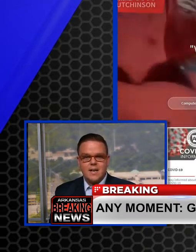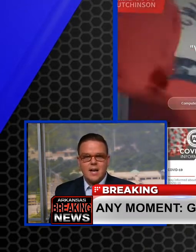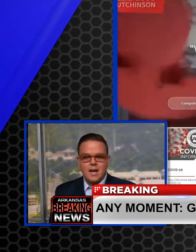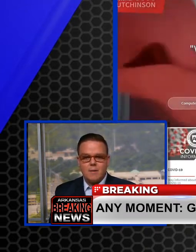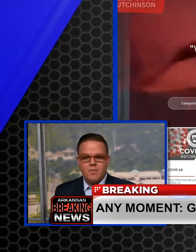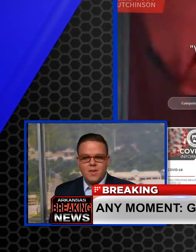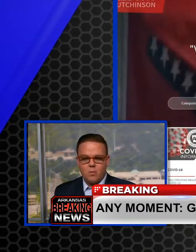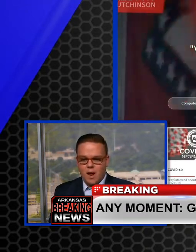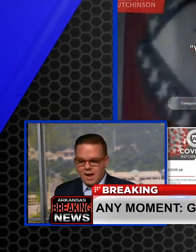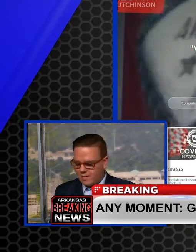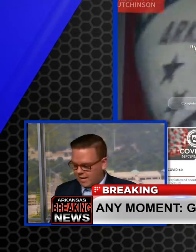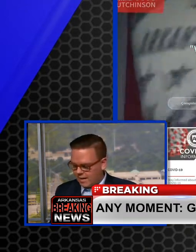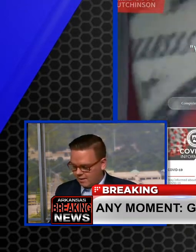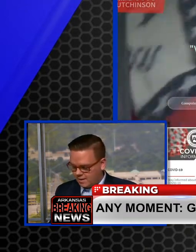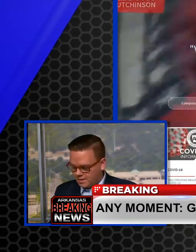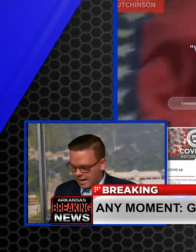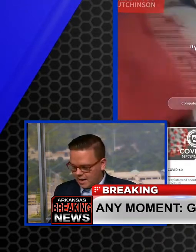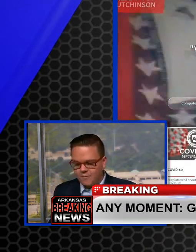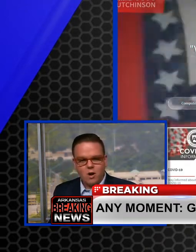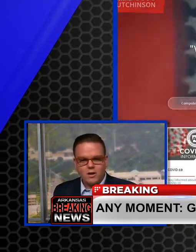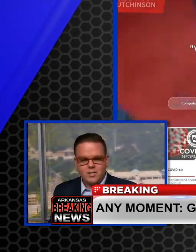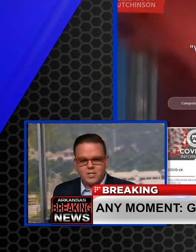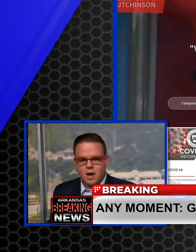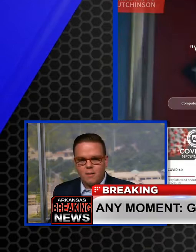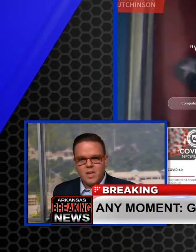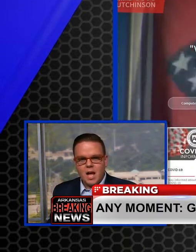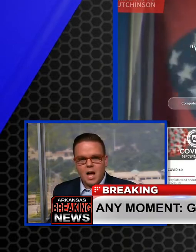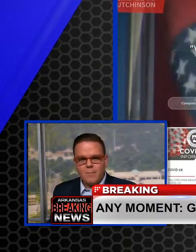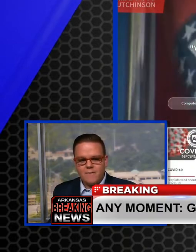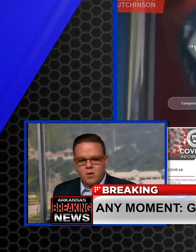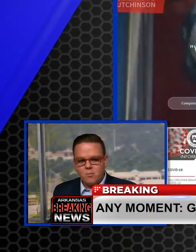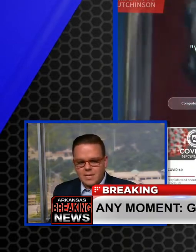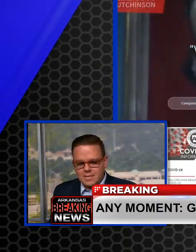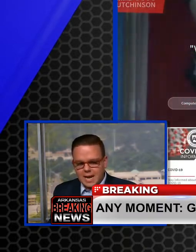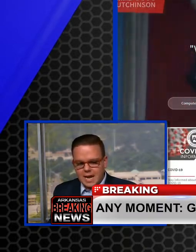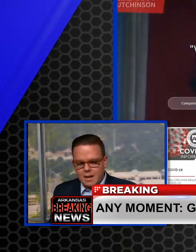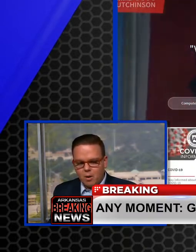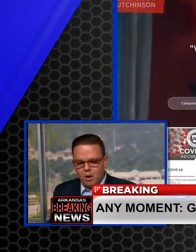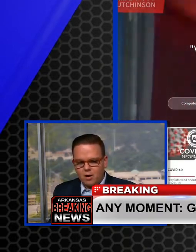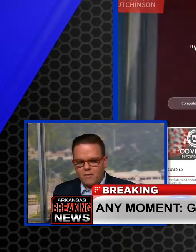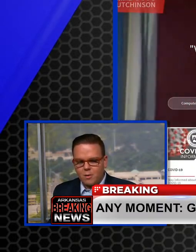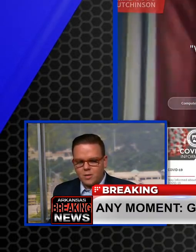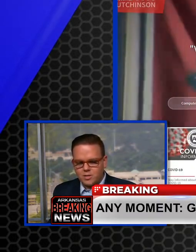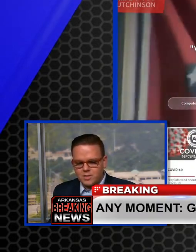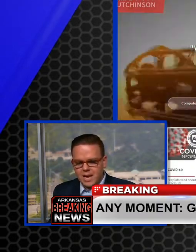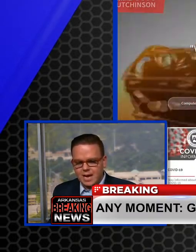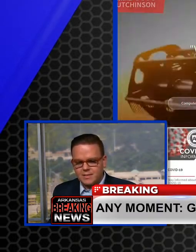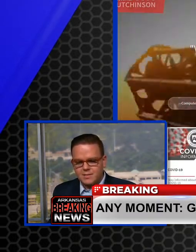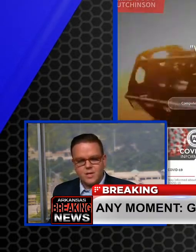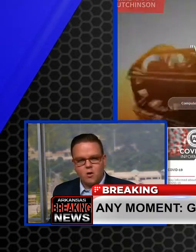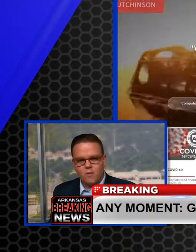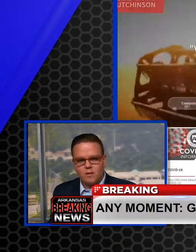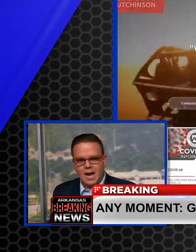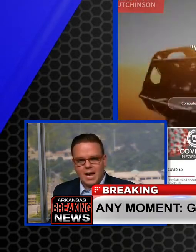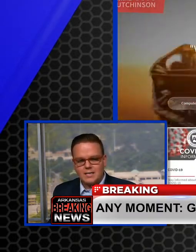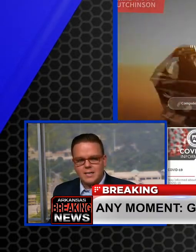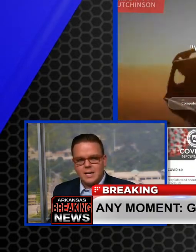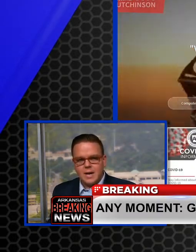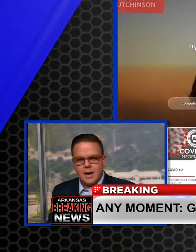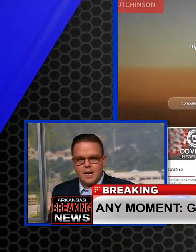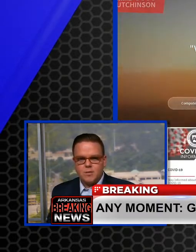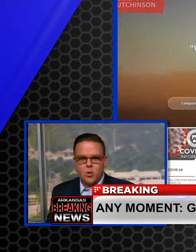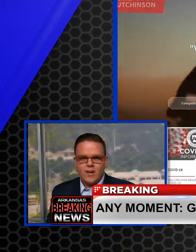since they arrived in the state of Arkansas. If you missed any part of our newscasts over the